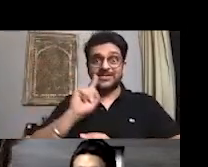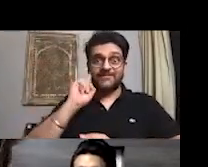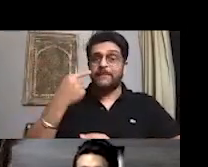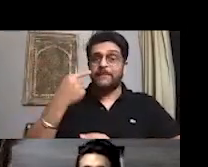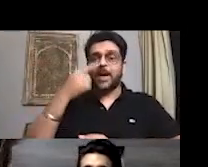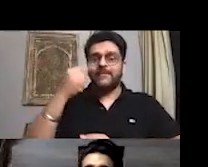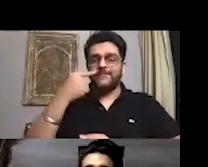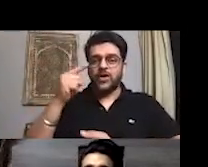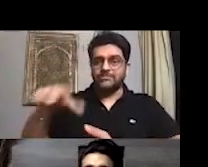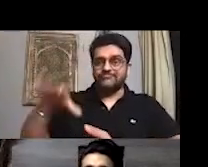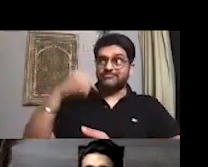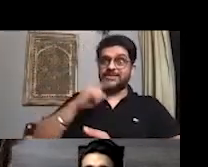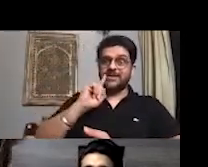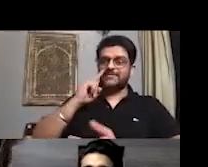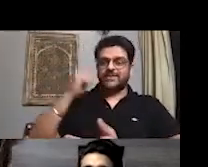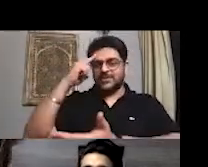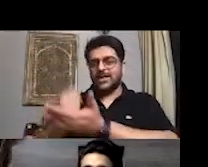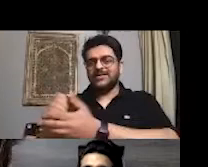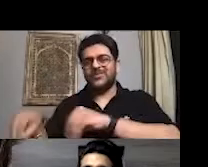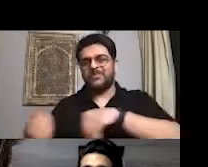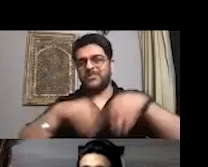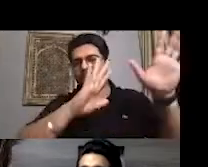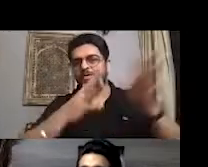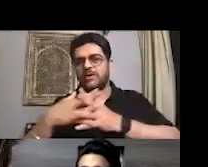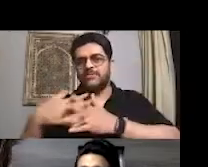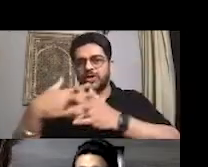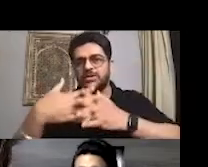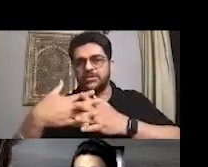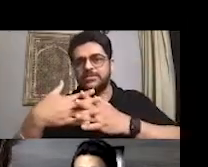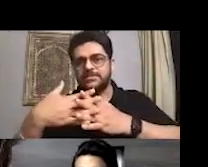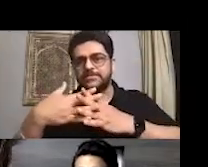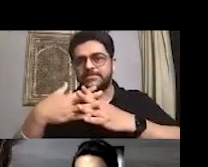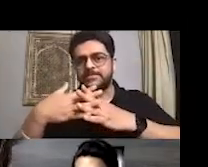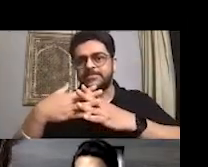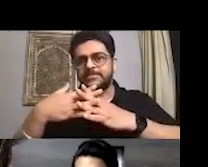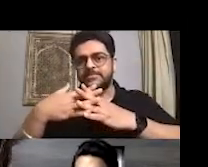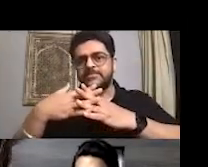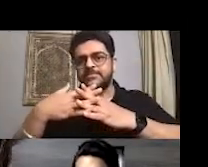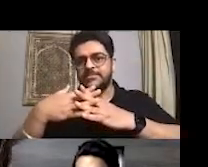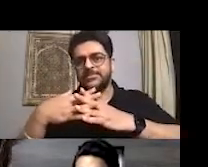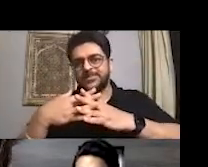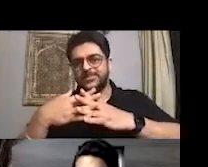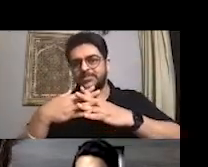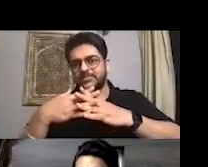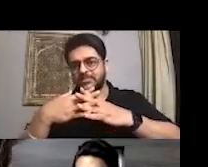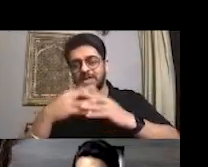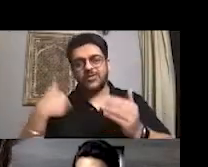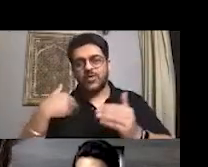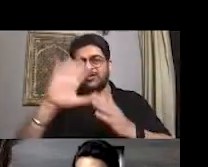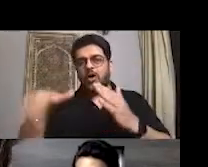So my parents, when they got to know that yeah, I'm a deaf person, they moved me in America.